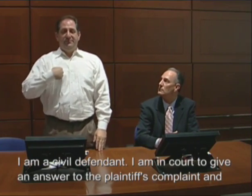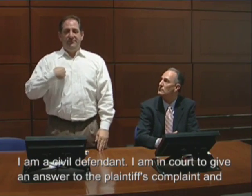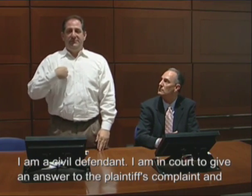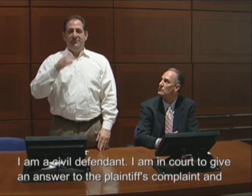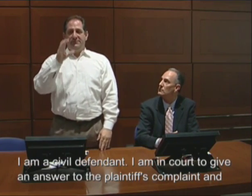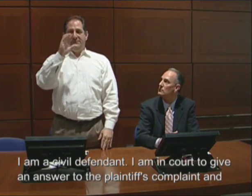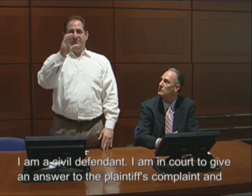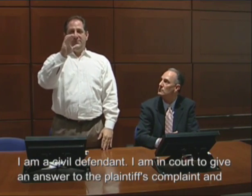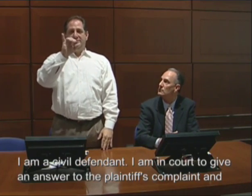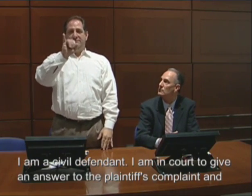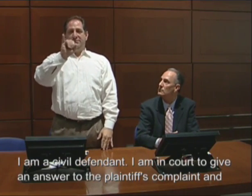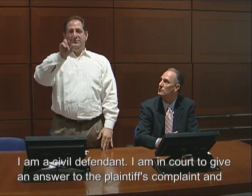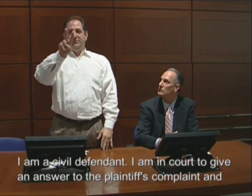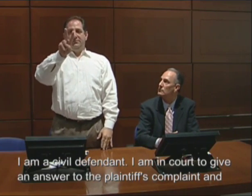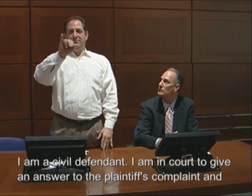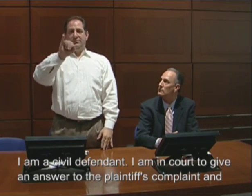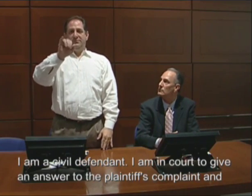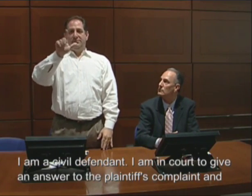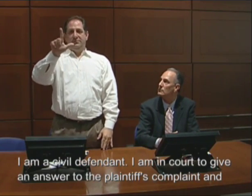I am a civil defendant.